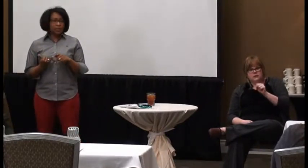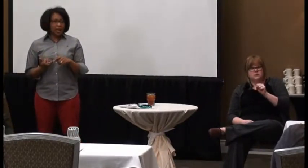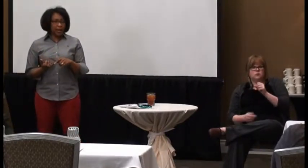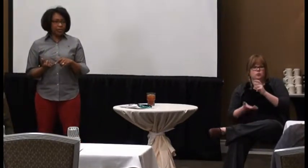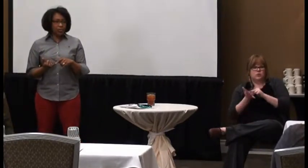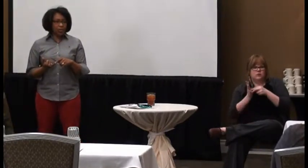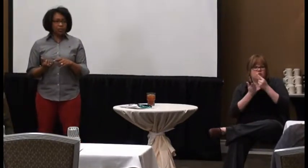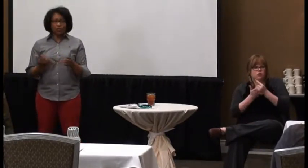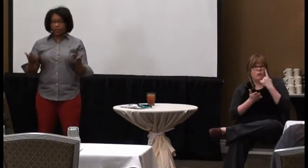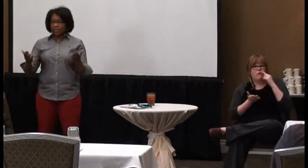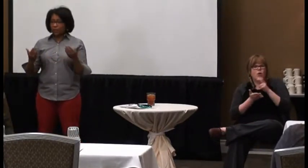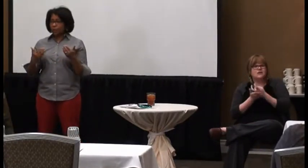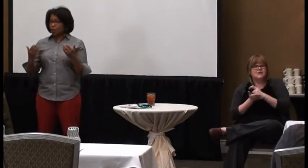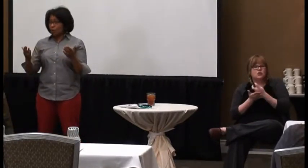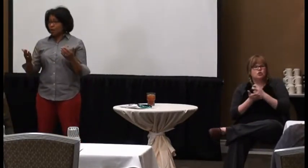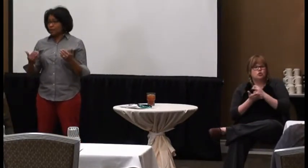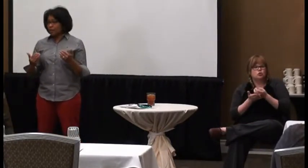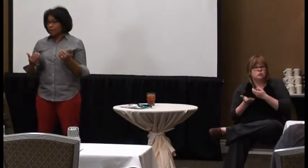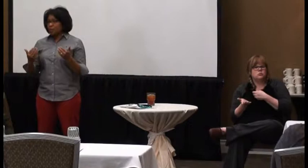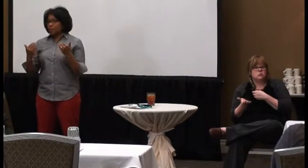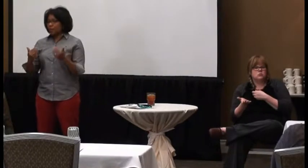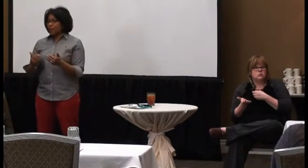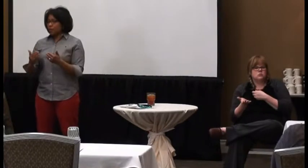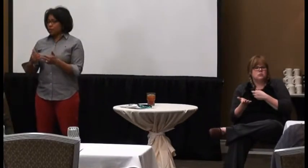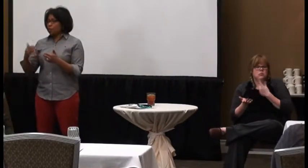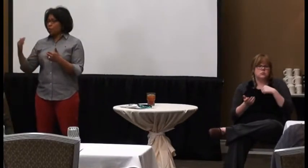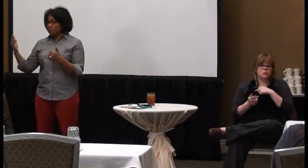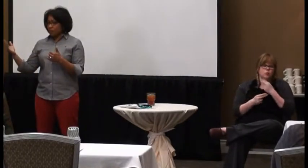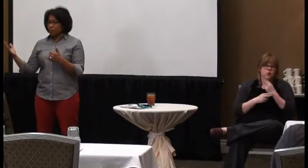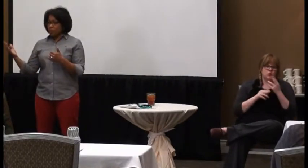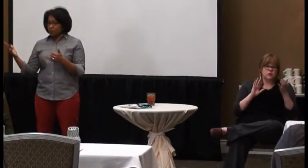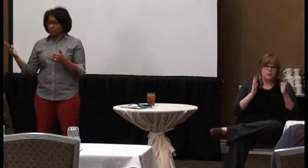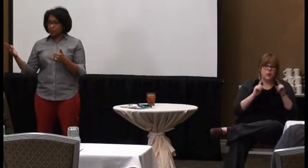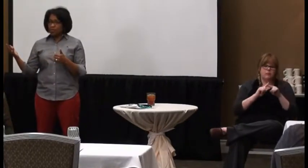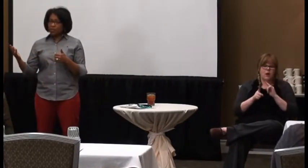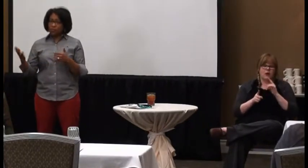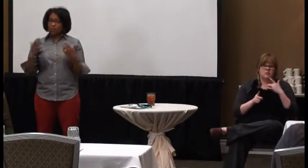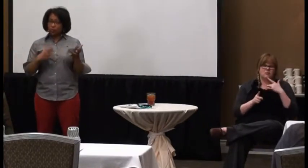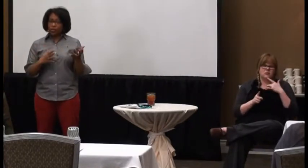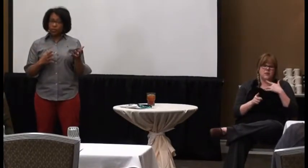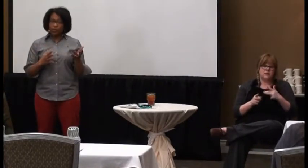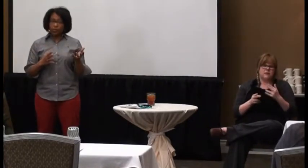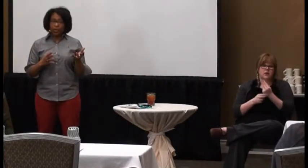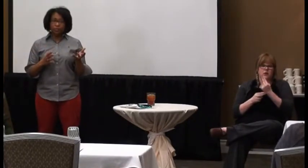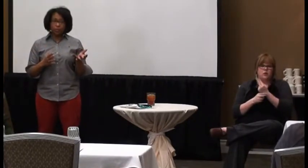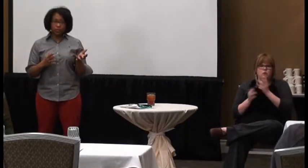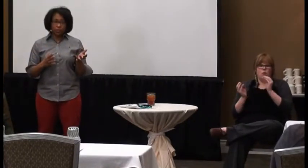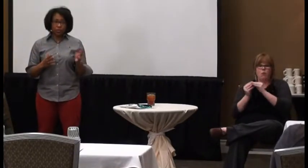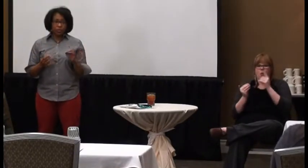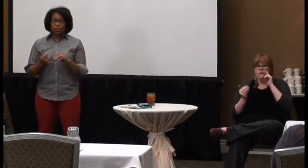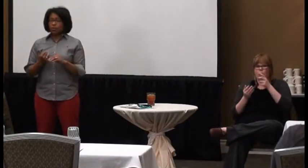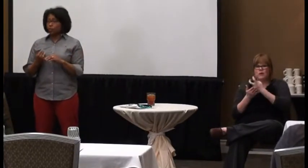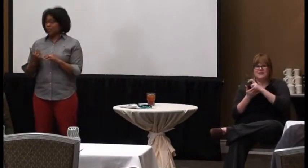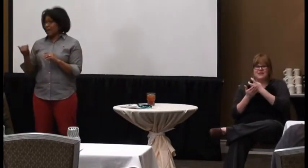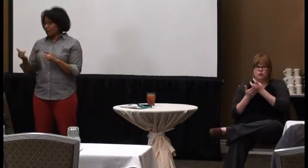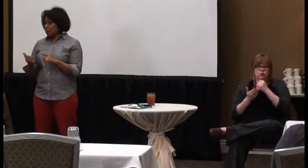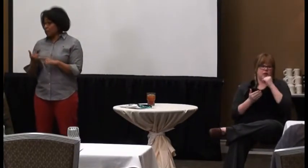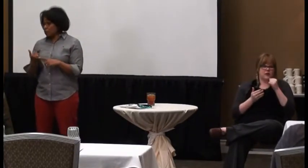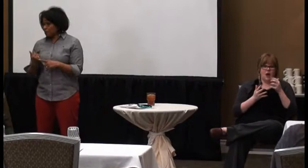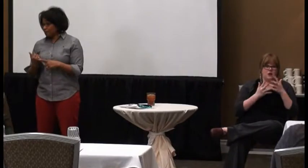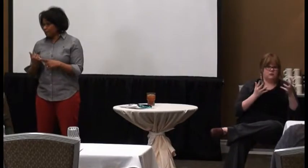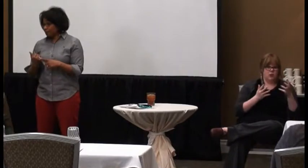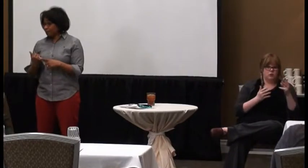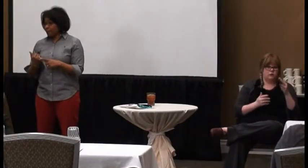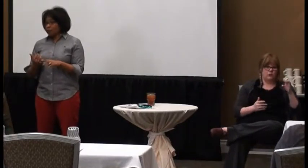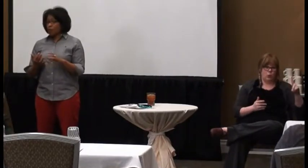Neurologists and psychiatrists, we use very similar ones, but they use more of them in terms of treating seizures than we do in treating moods. So you've got